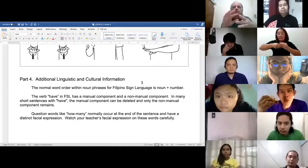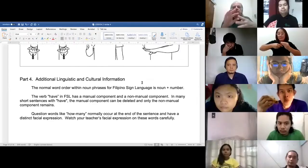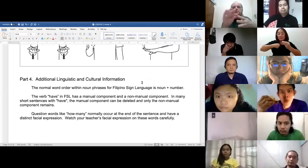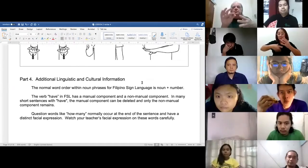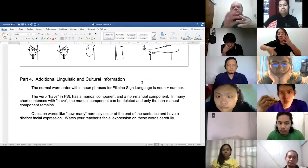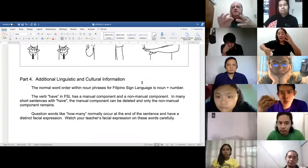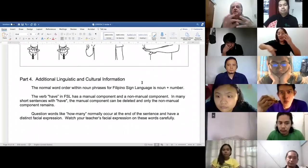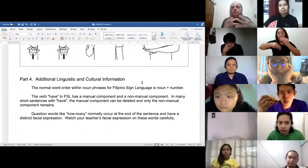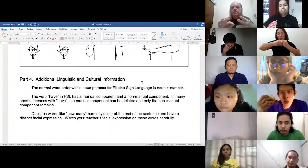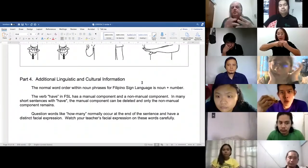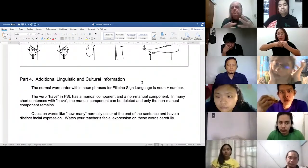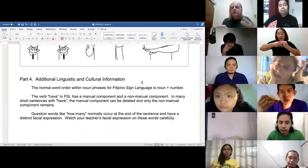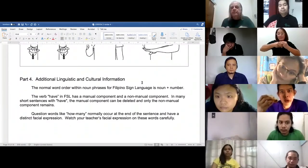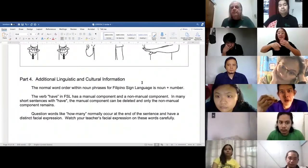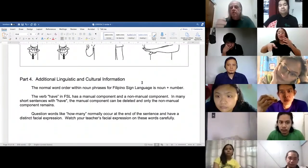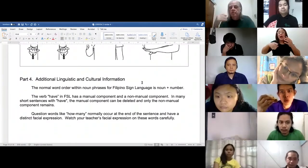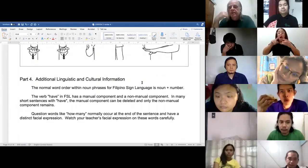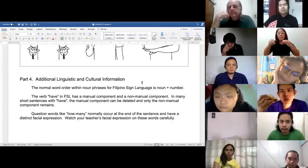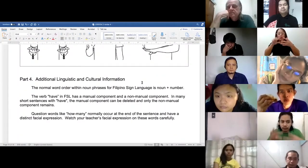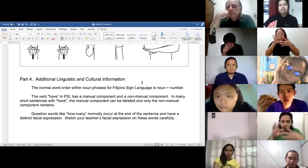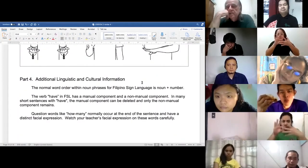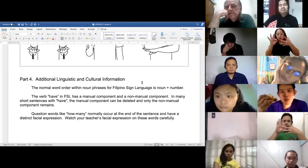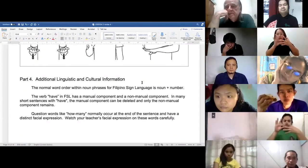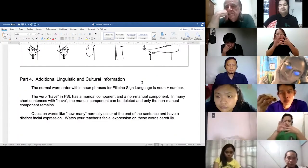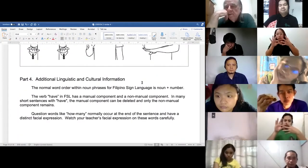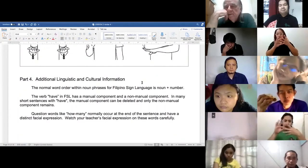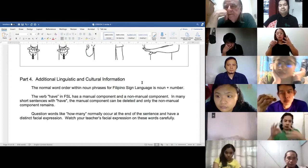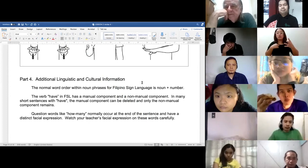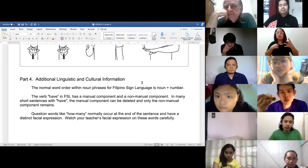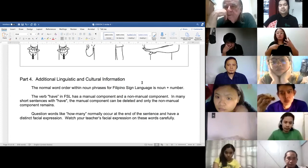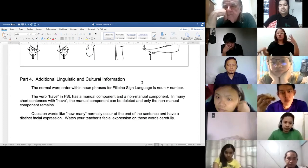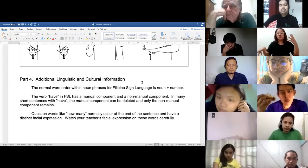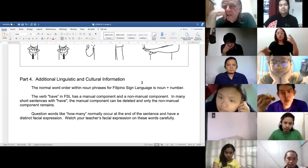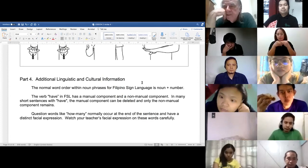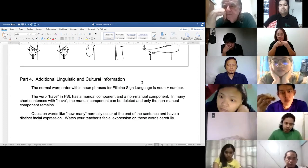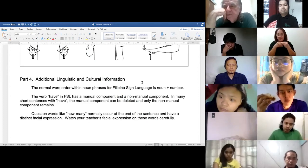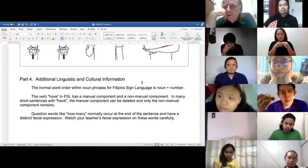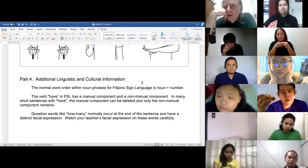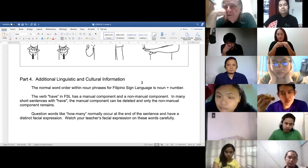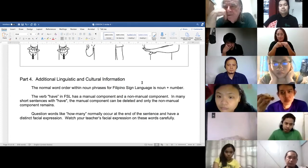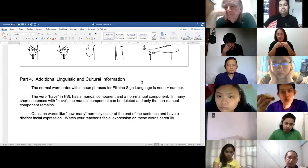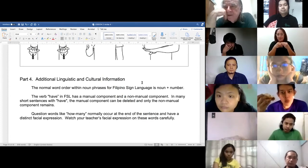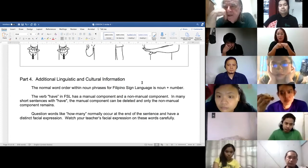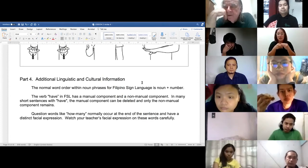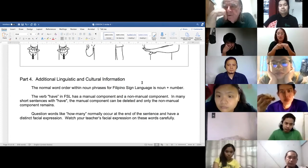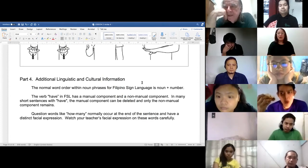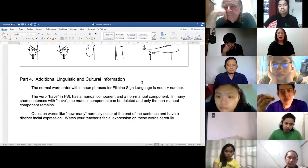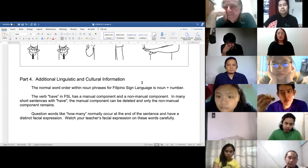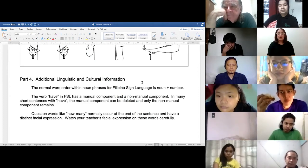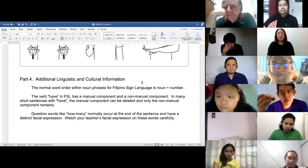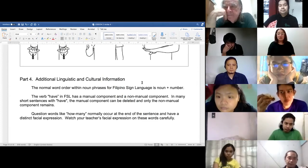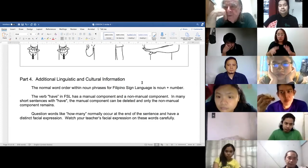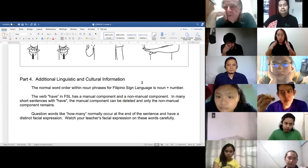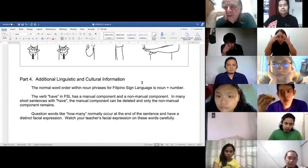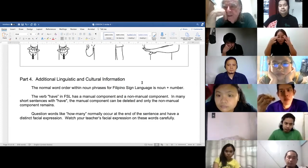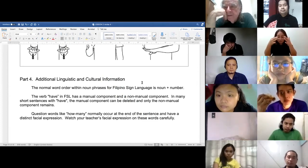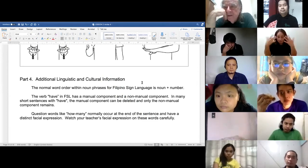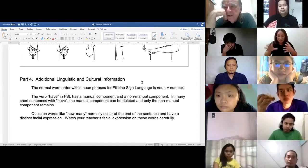first week, second week, third week, fourth week. You decide to put all of those together, right? In the